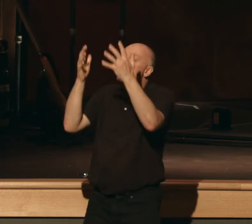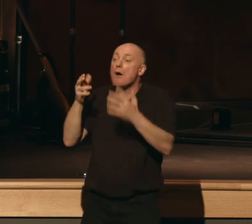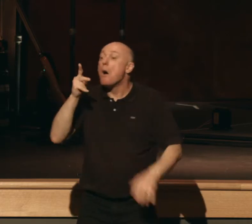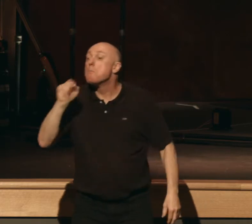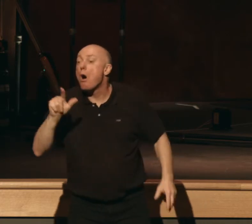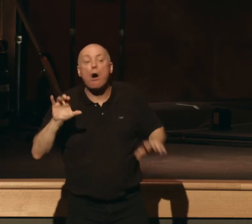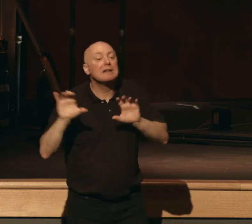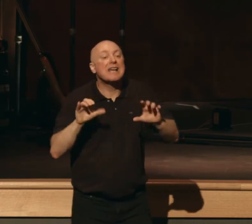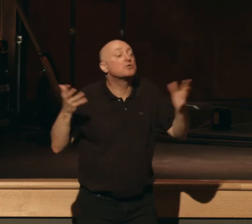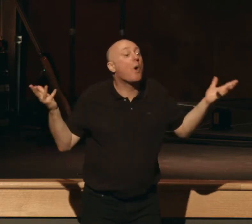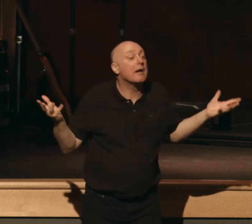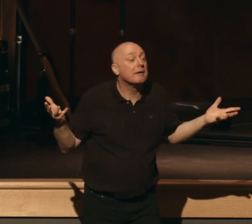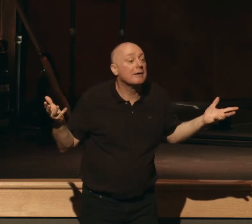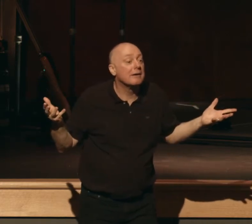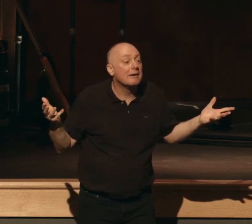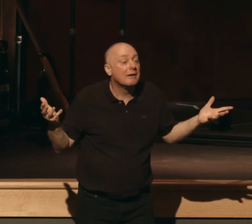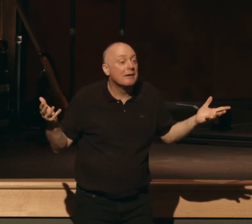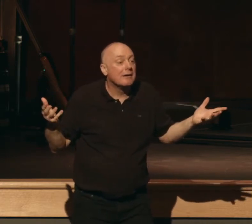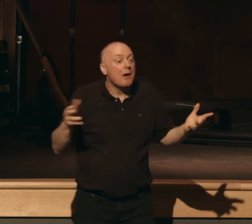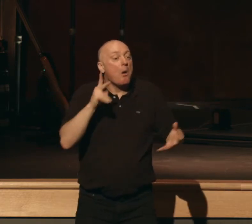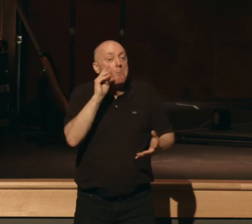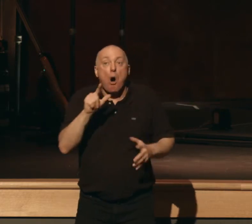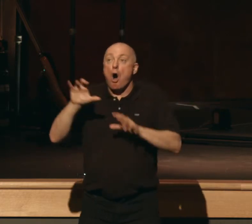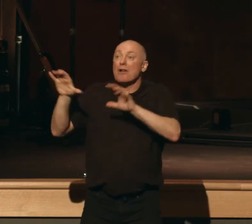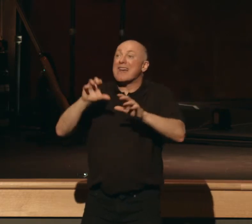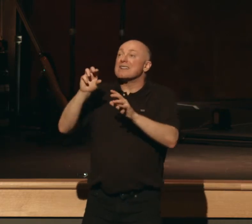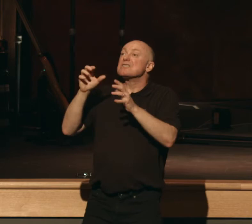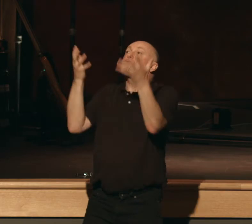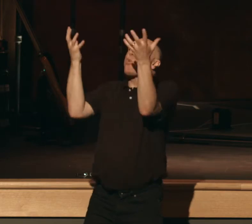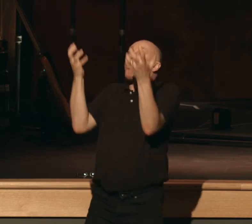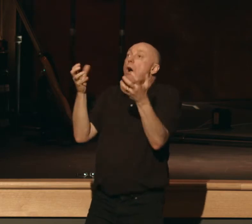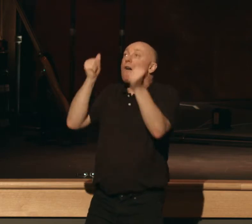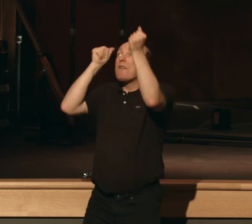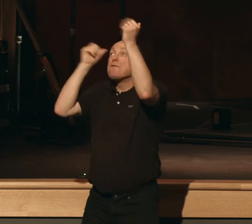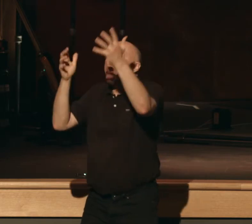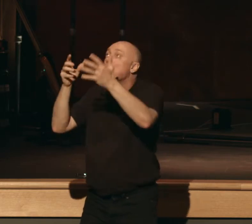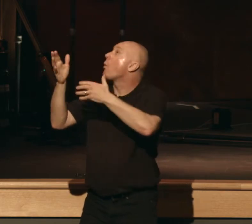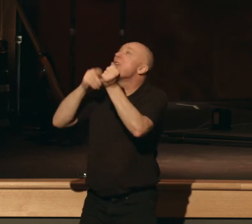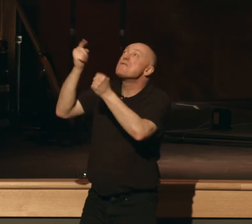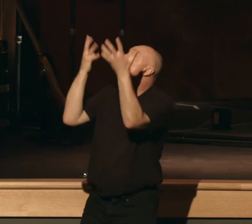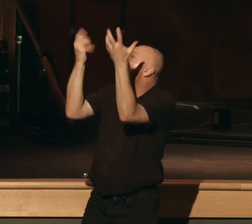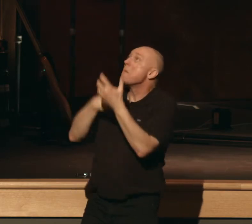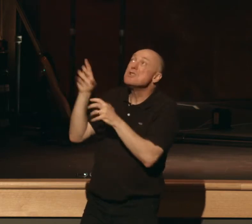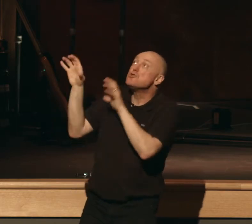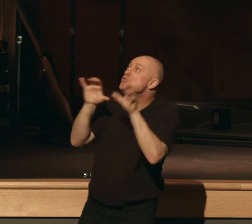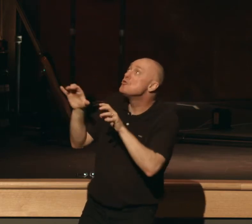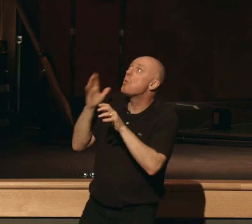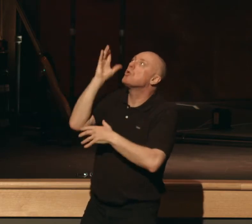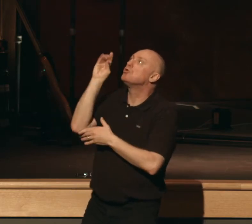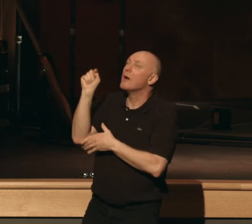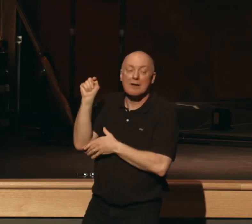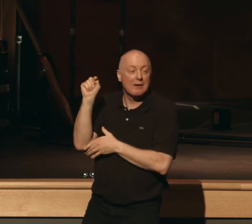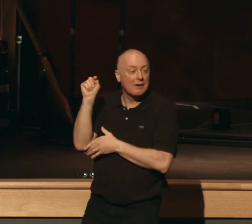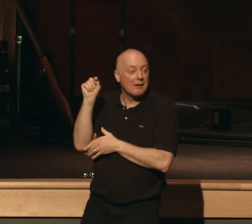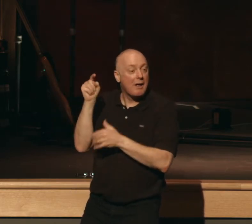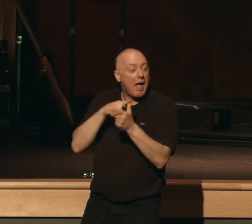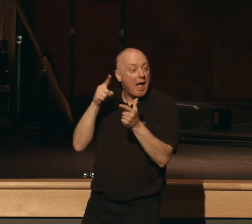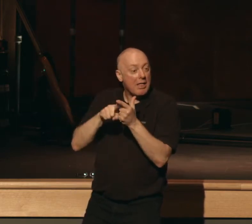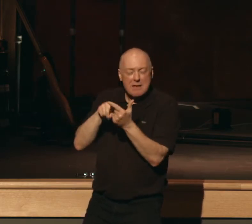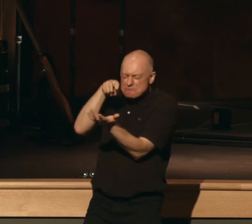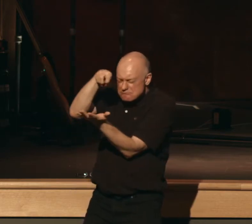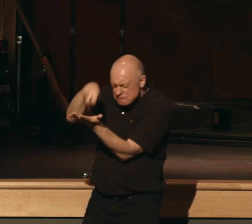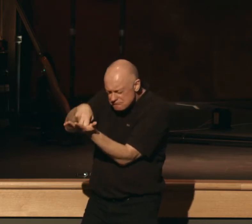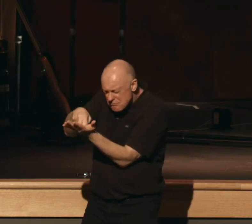what Paul does. He does the will of the Father. He does what the Father wants him to do, and he prays for